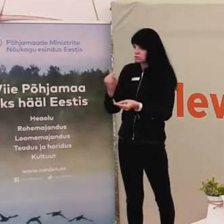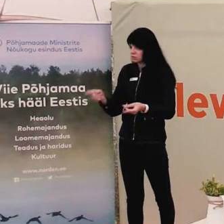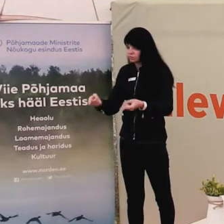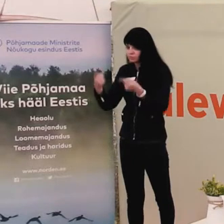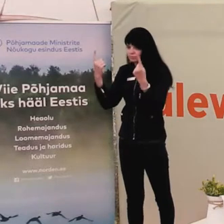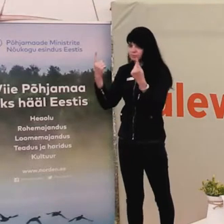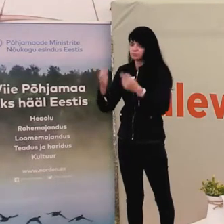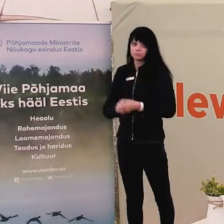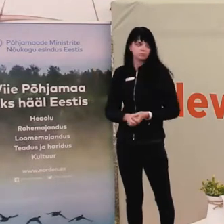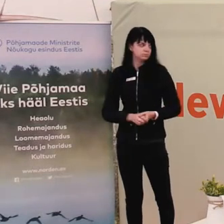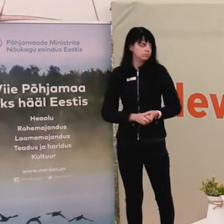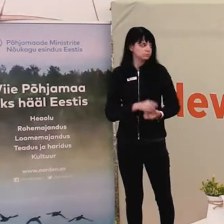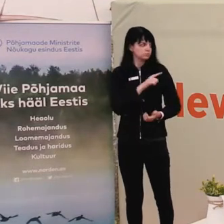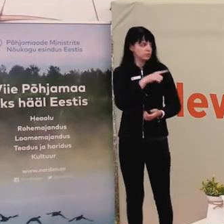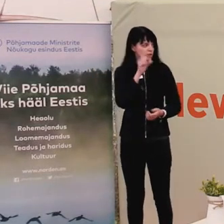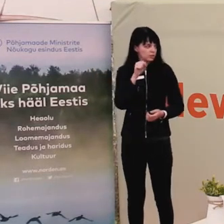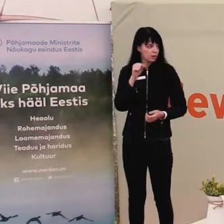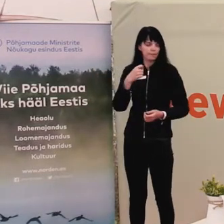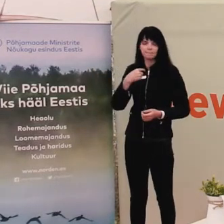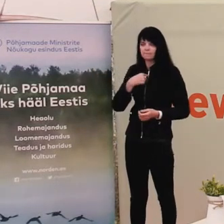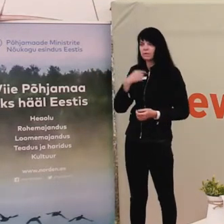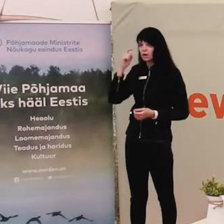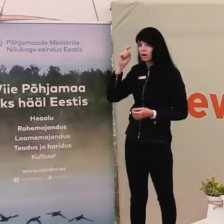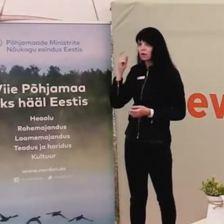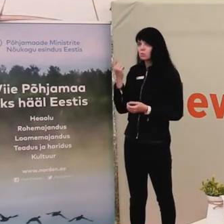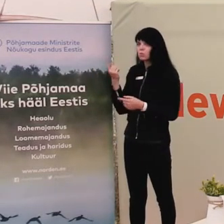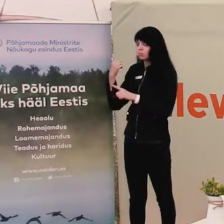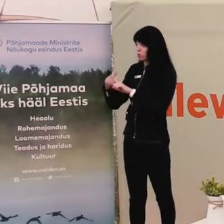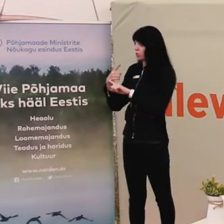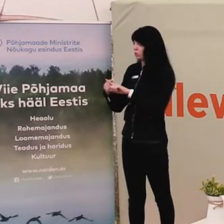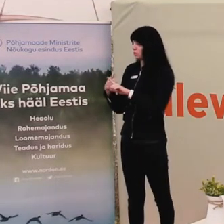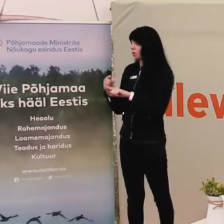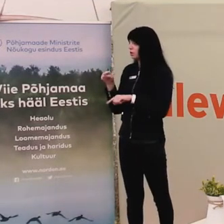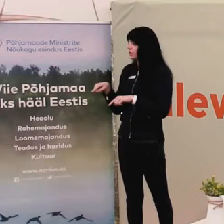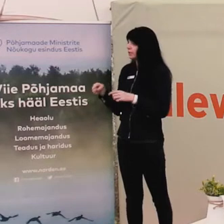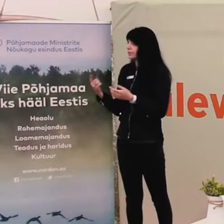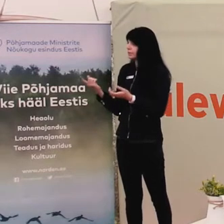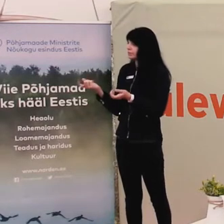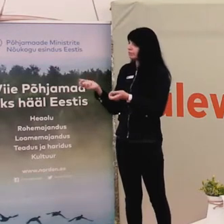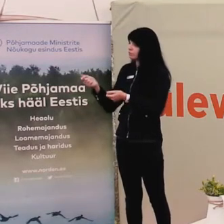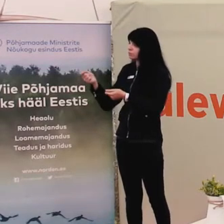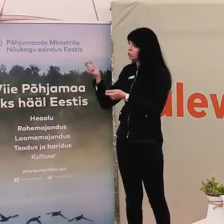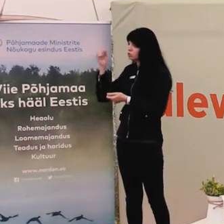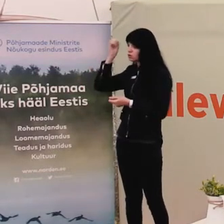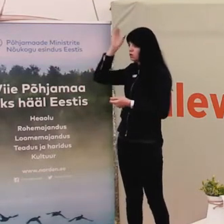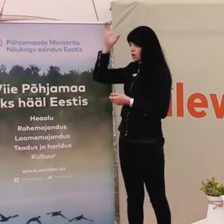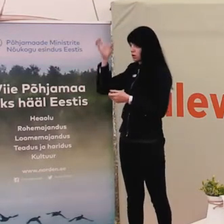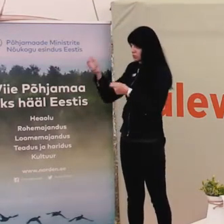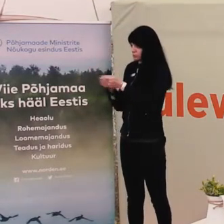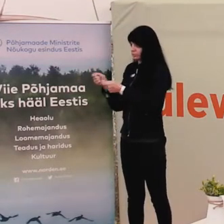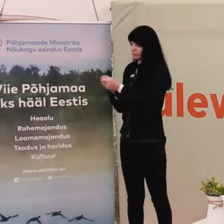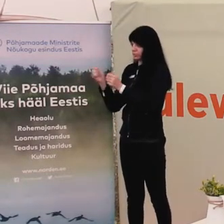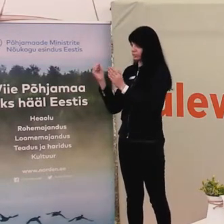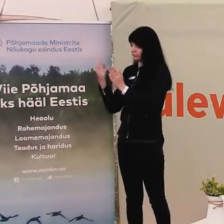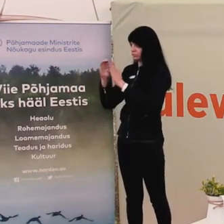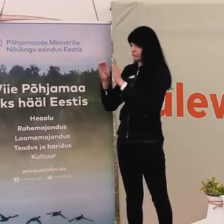Definitely. I'm in favor of smart regulation. I'm really in favor of smart regulation. Of course, there's this famous saying of